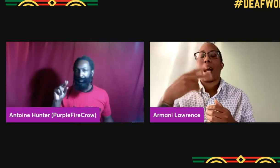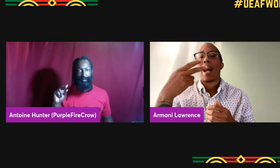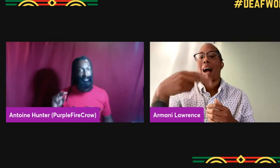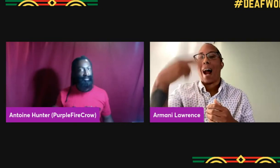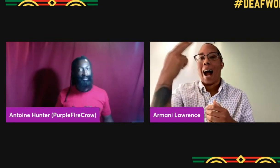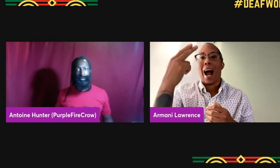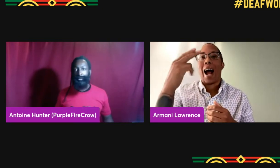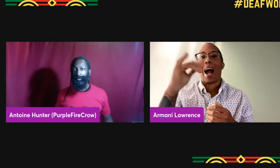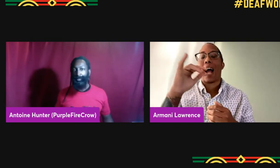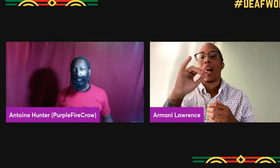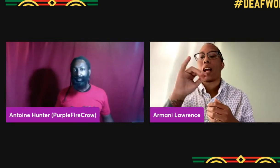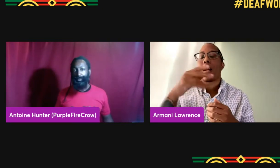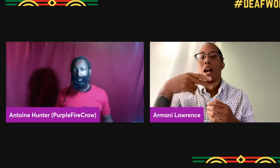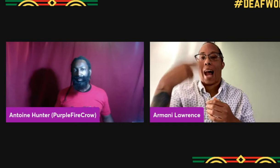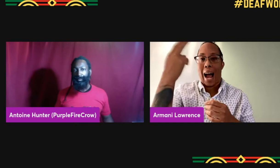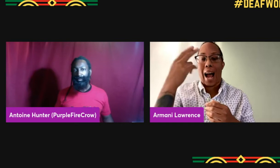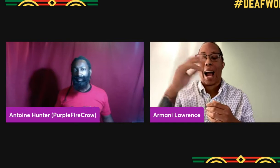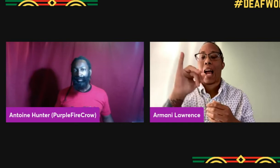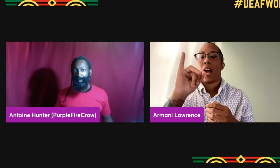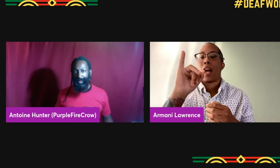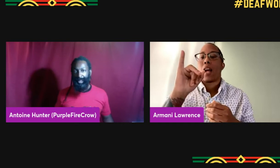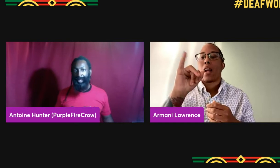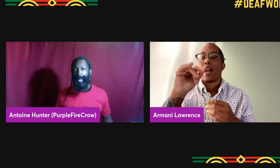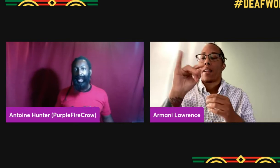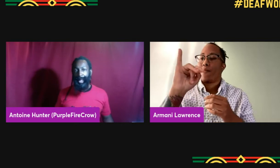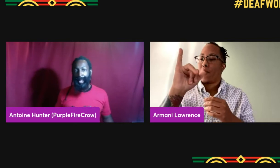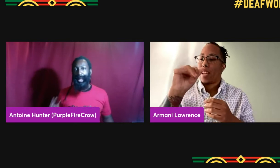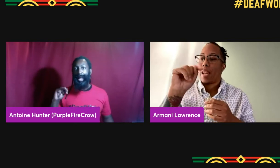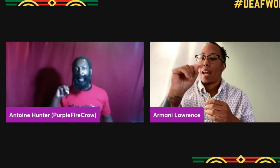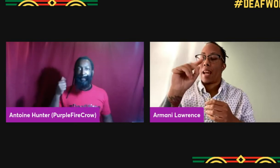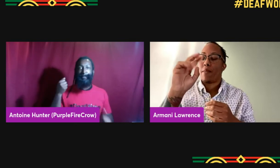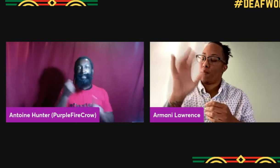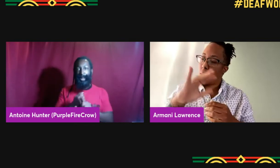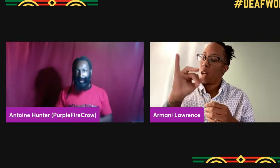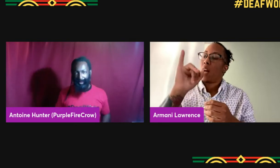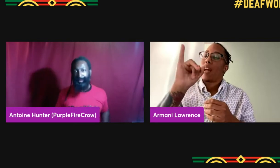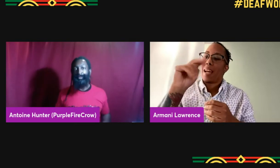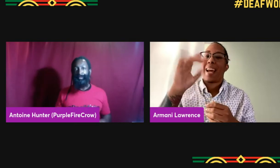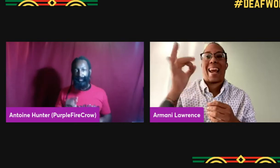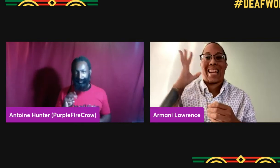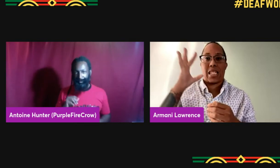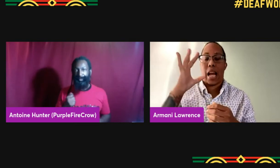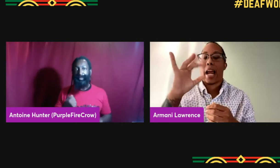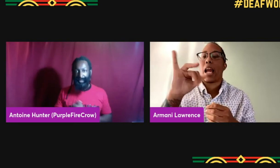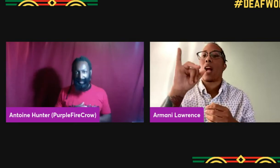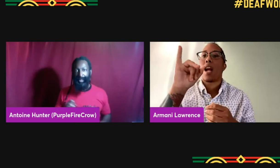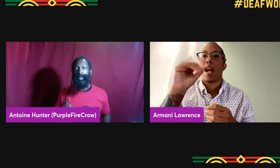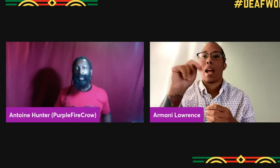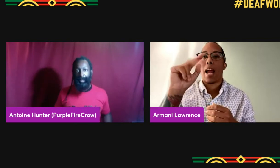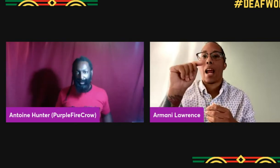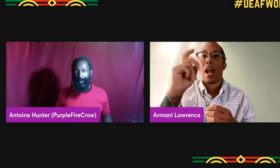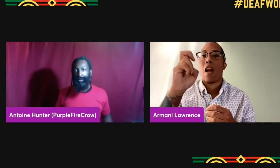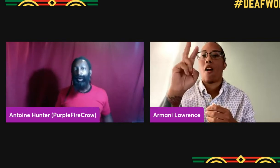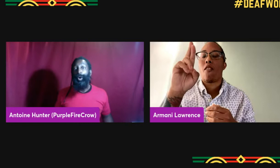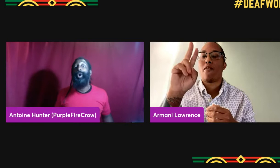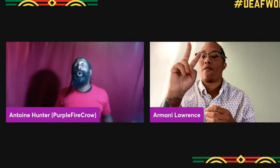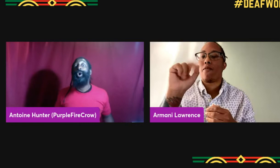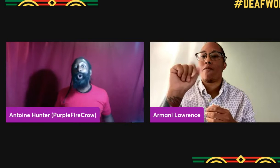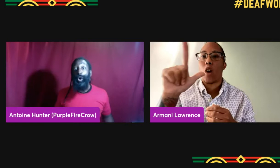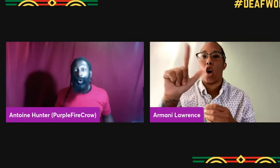Are you familiar with the HIIT process? The high intensity, what was it high? Yeah, high